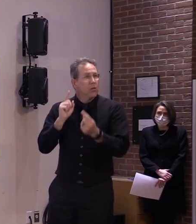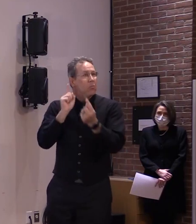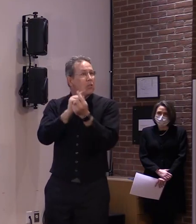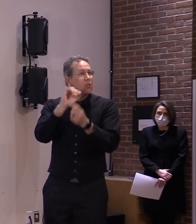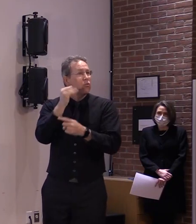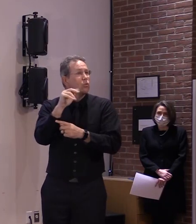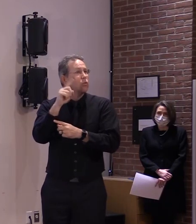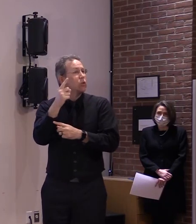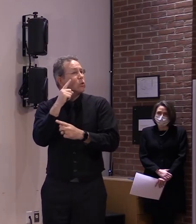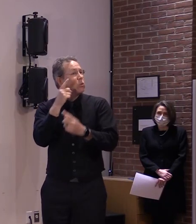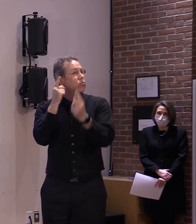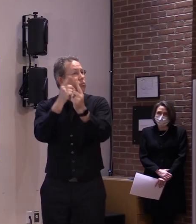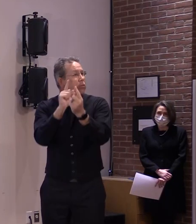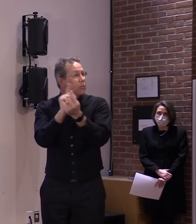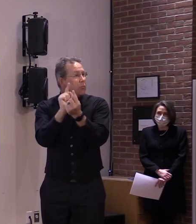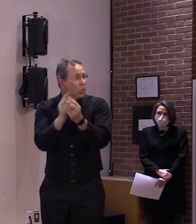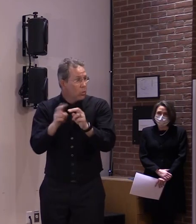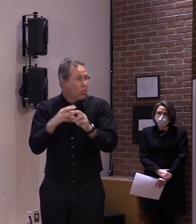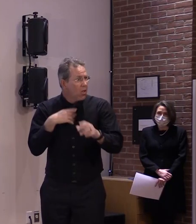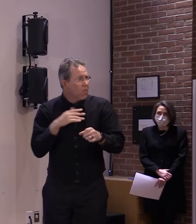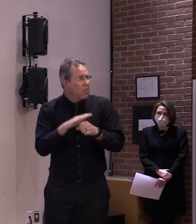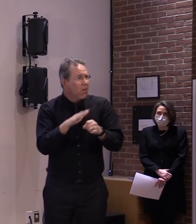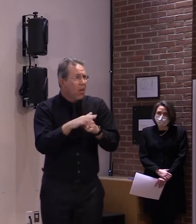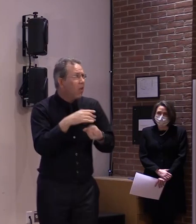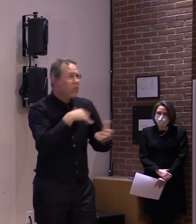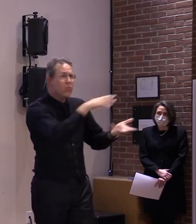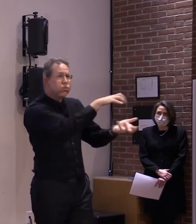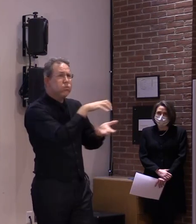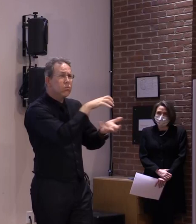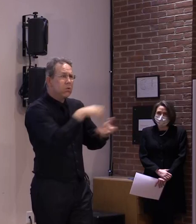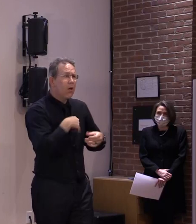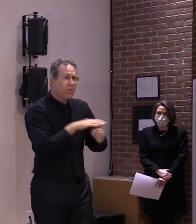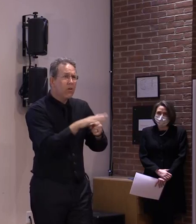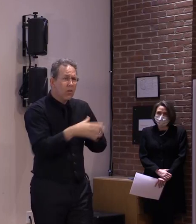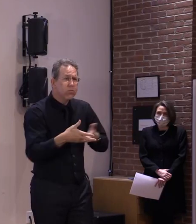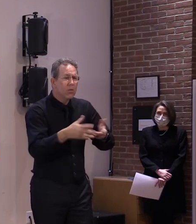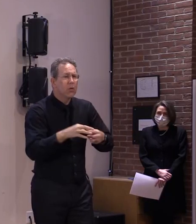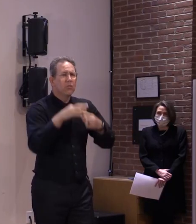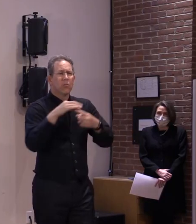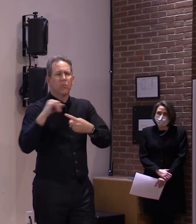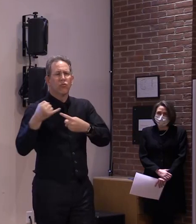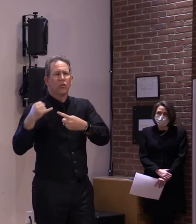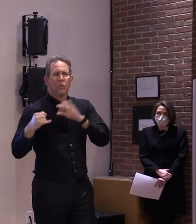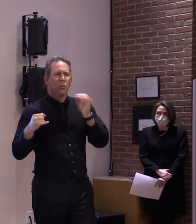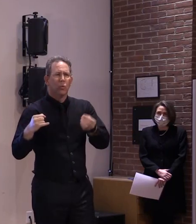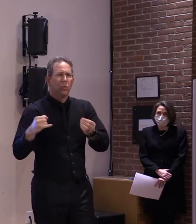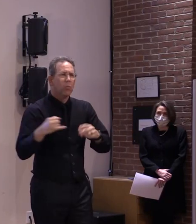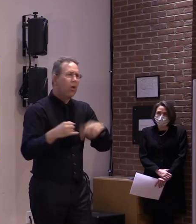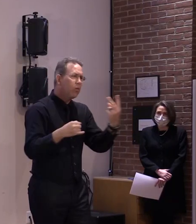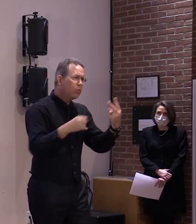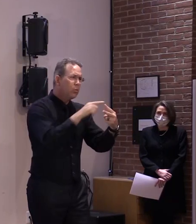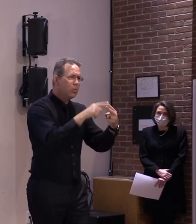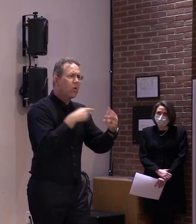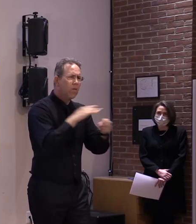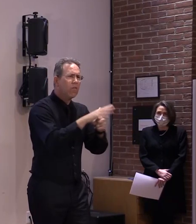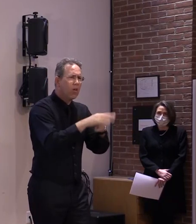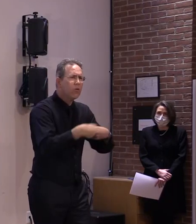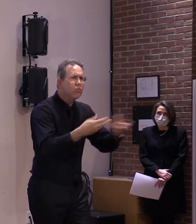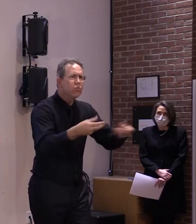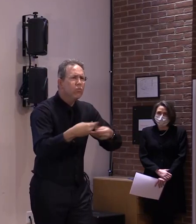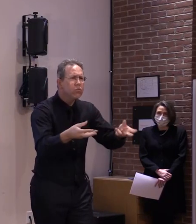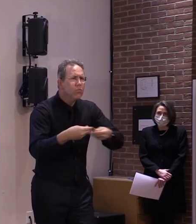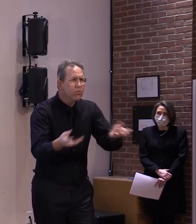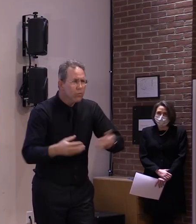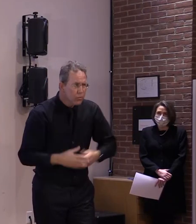targets. So hitting these marks will continue to rely on Vermonters stepping up and getting vaccinated in the weeks